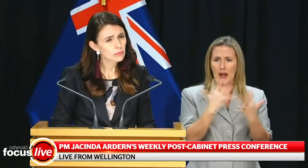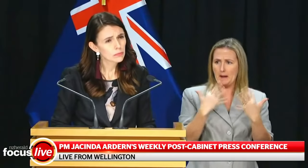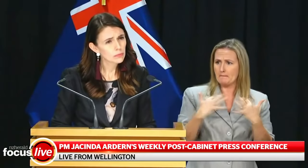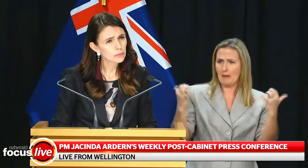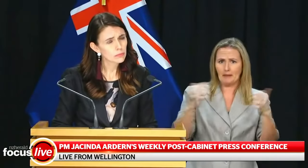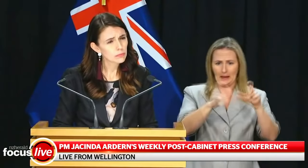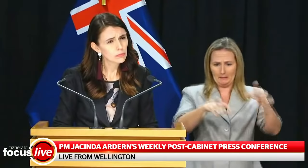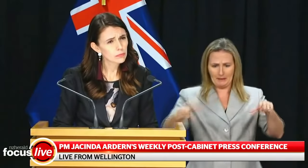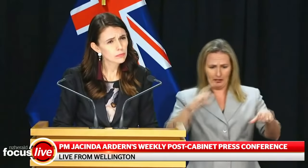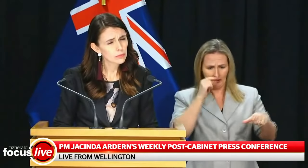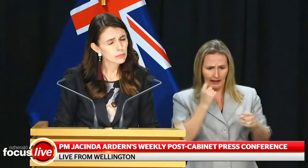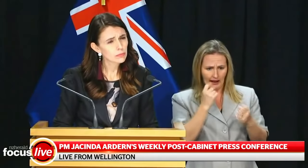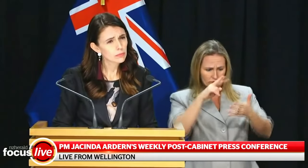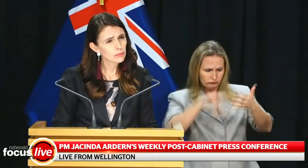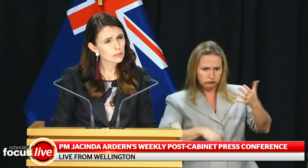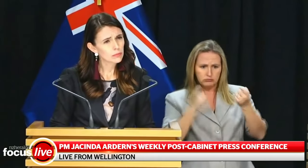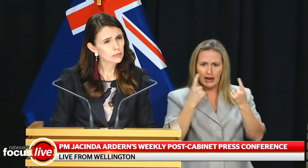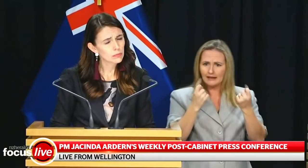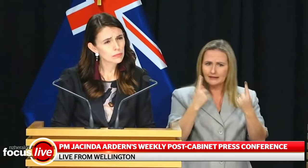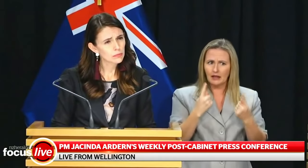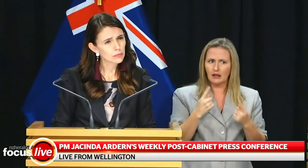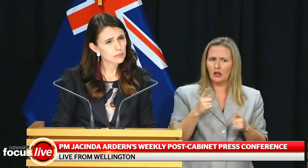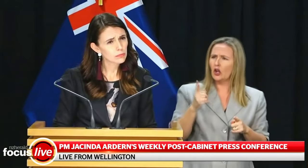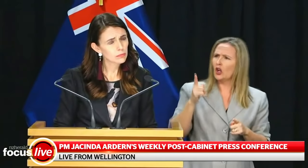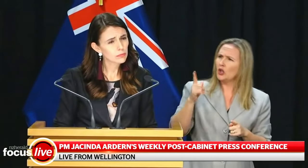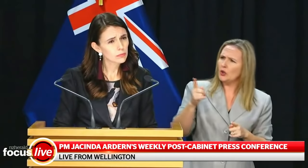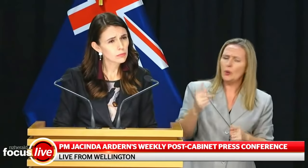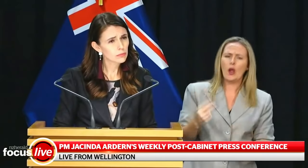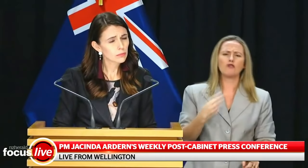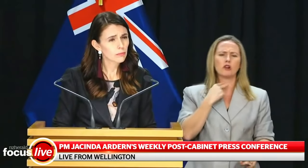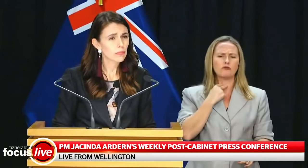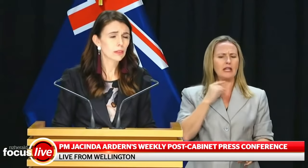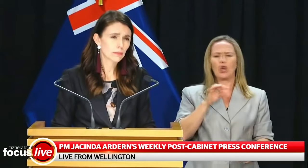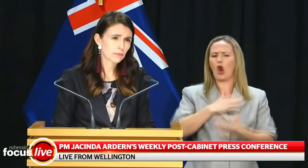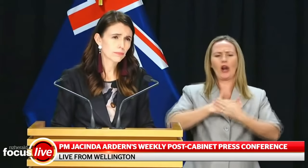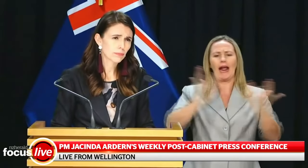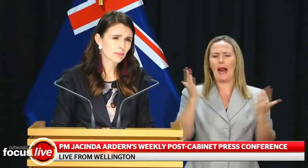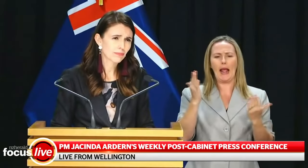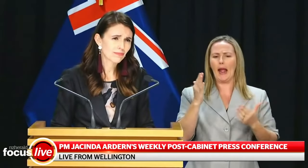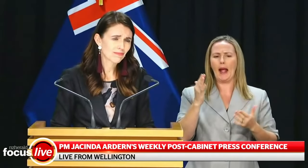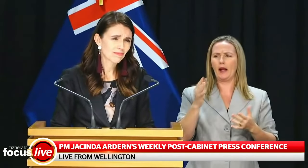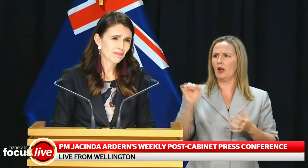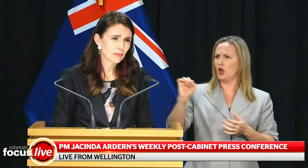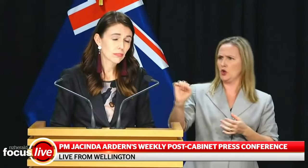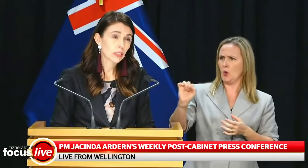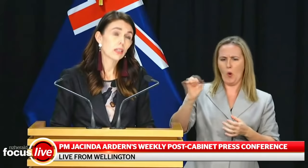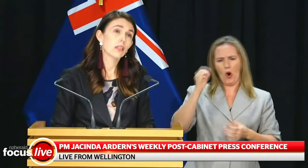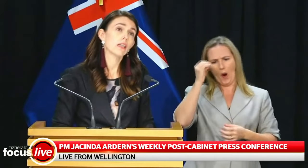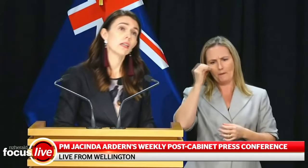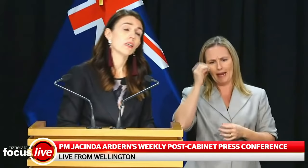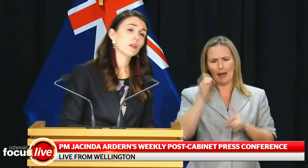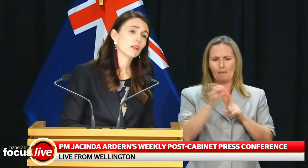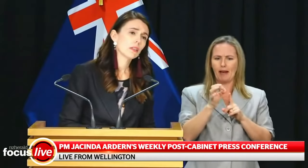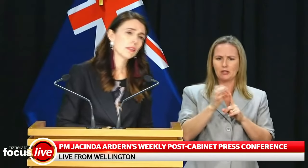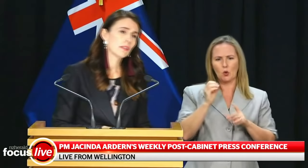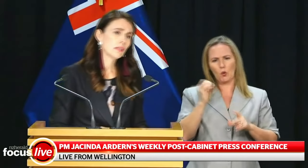Do you regret not explicitly carving out political opinion in that so that the public could be more informed when they're